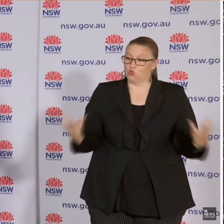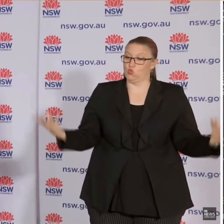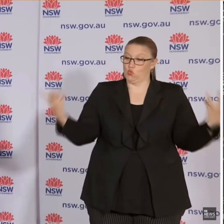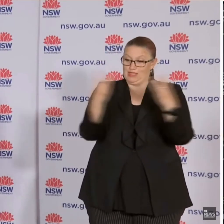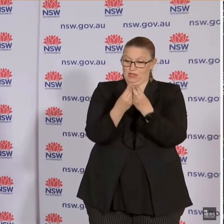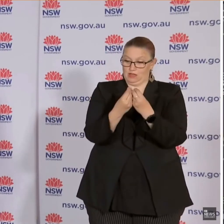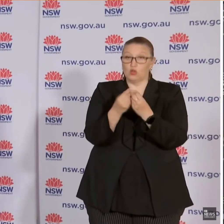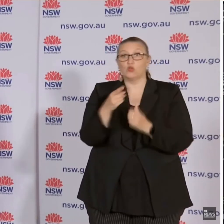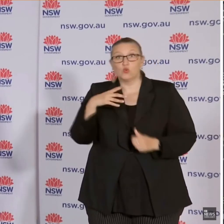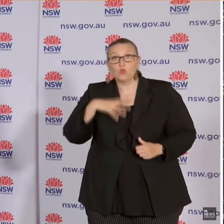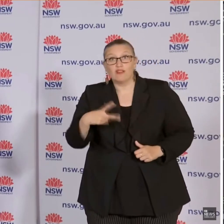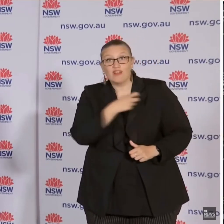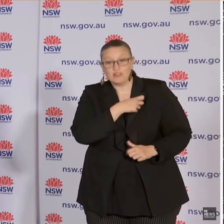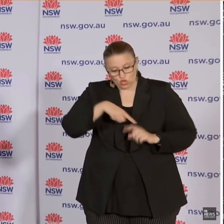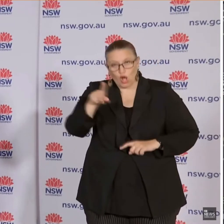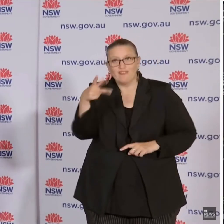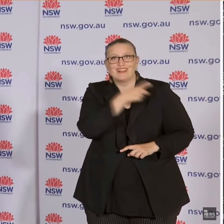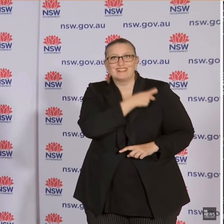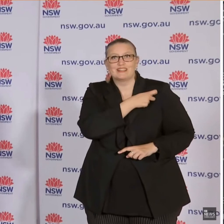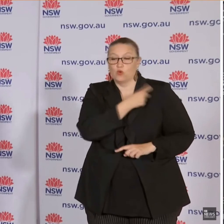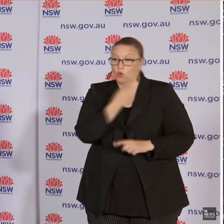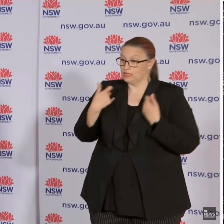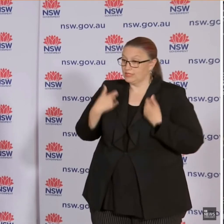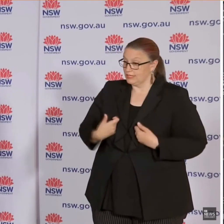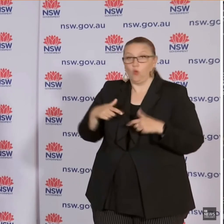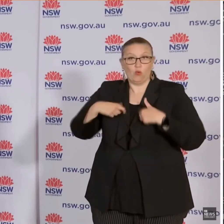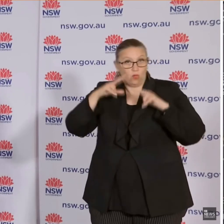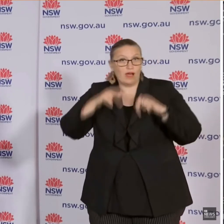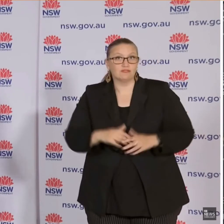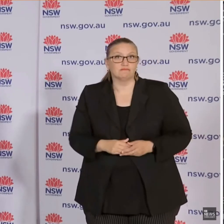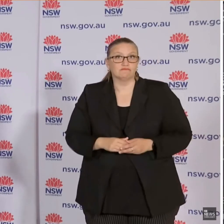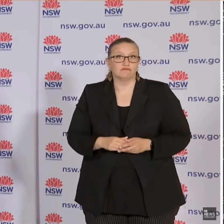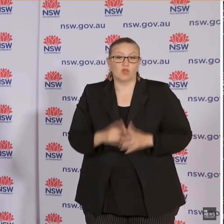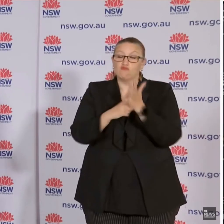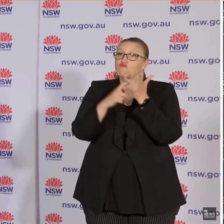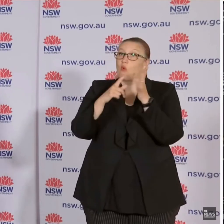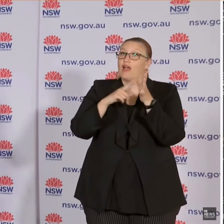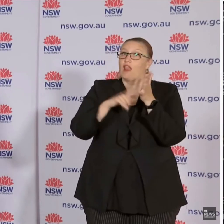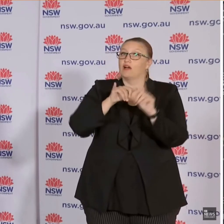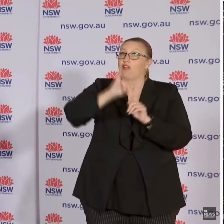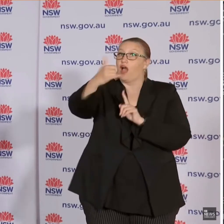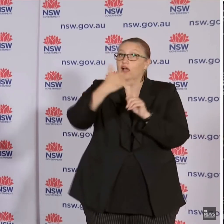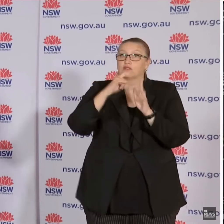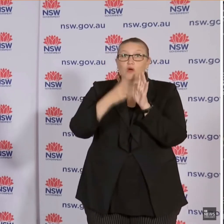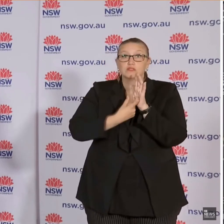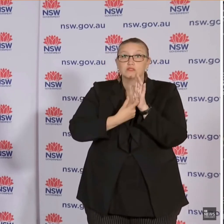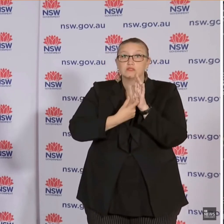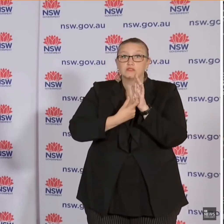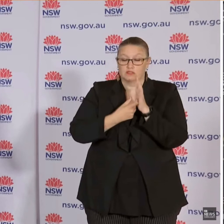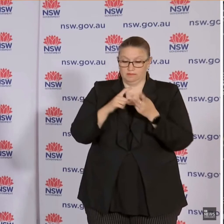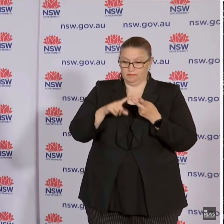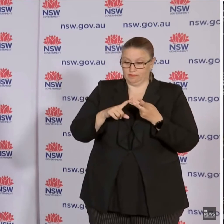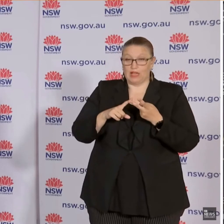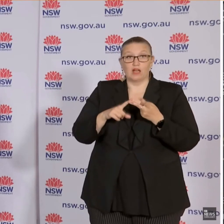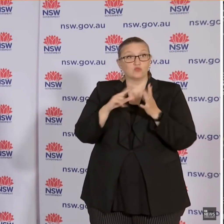is vaccinated, and that everybody who gets sick is well cared for. And certainly the Royal Flying Doctor Service, the state health system, and